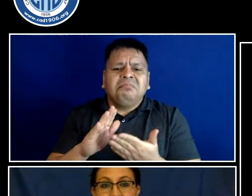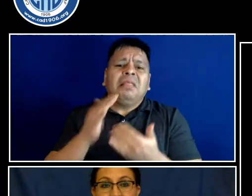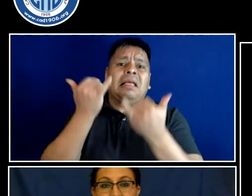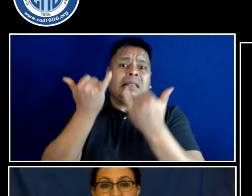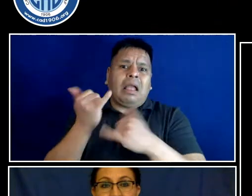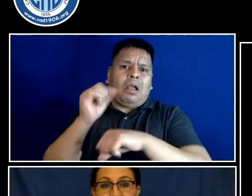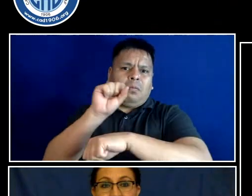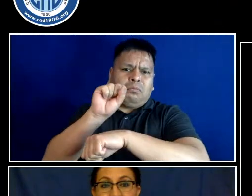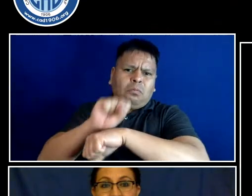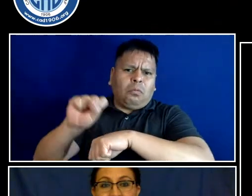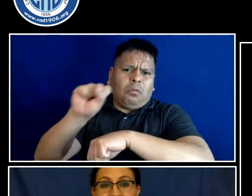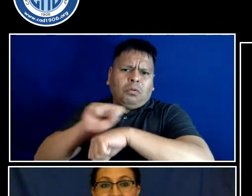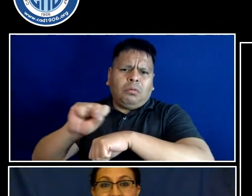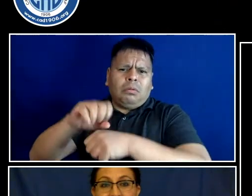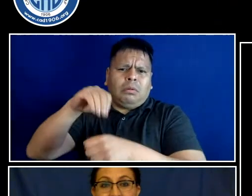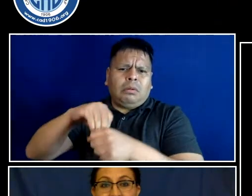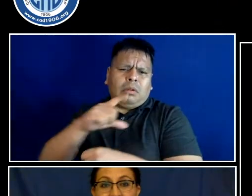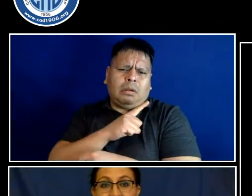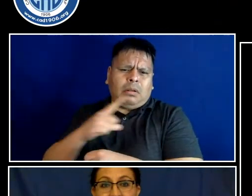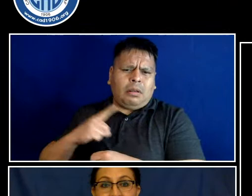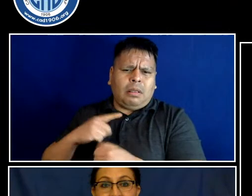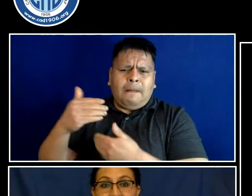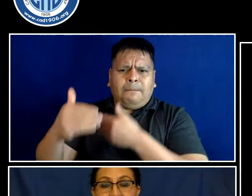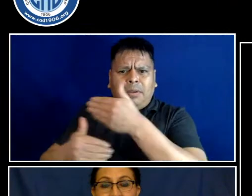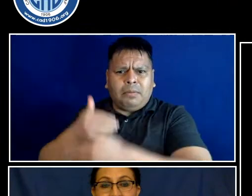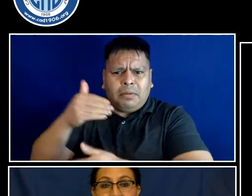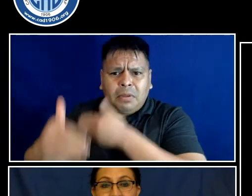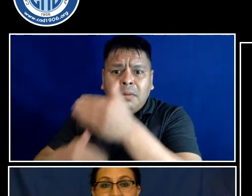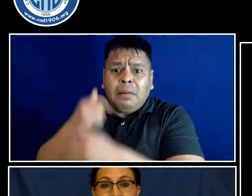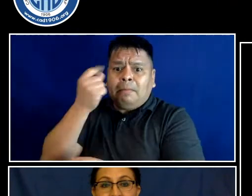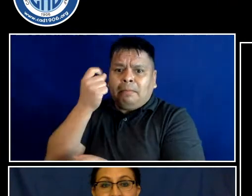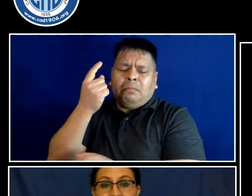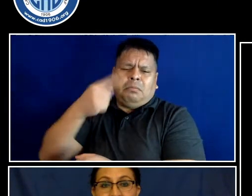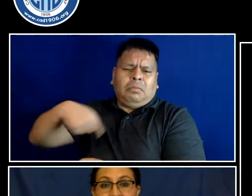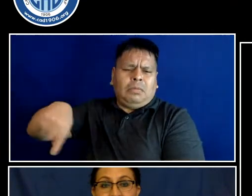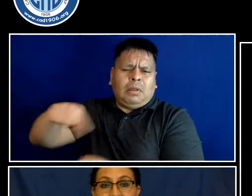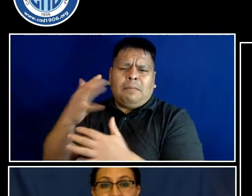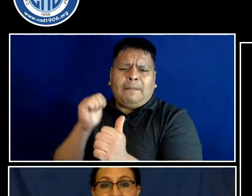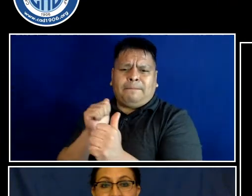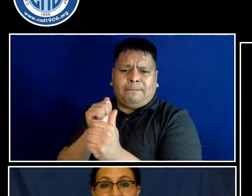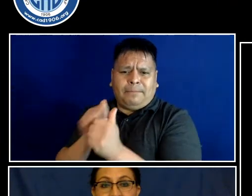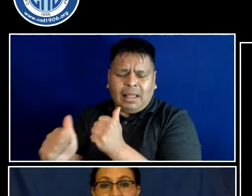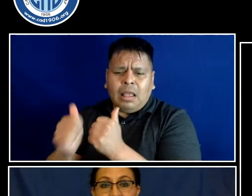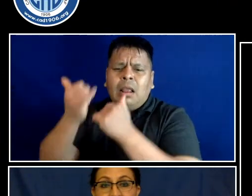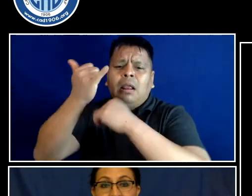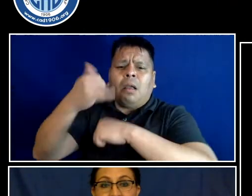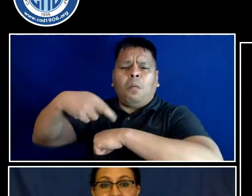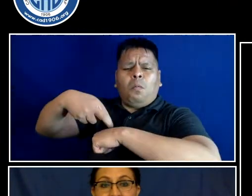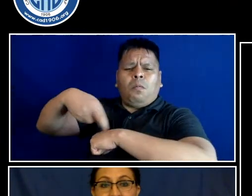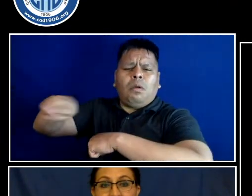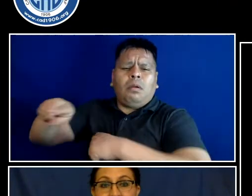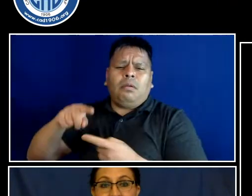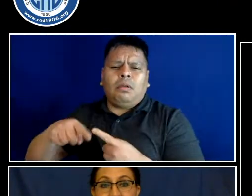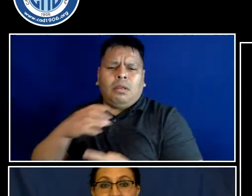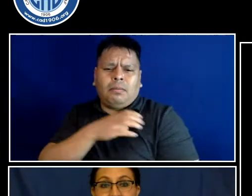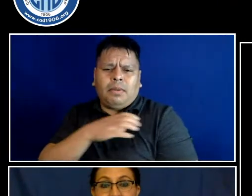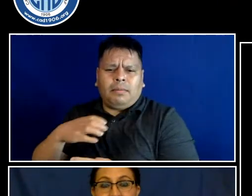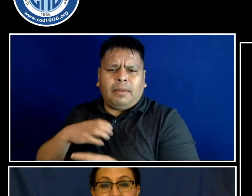can identify the tribes that are local to the area. And at the beginning of a school year, it can be used to recognize those